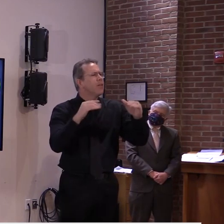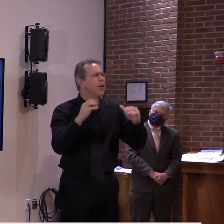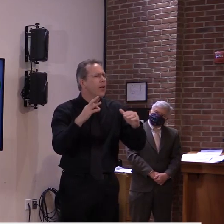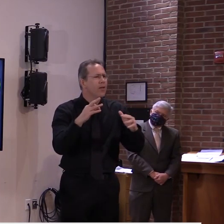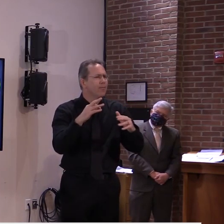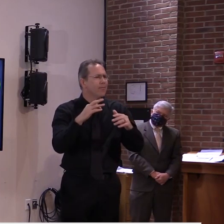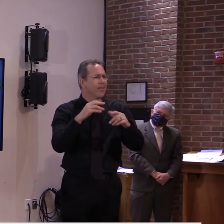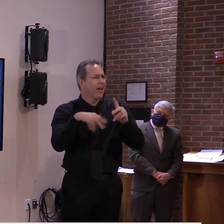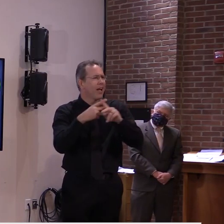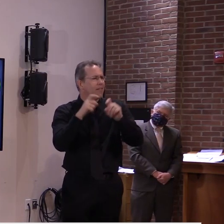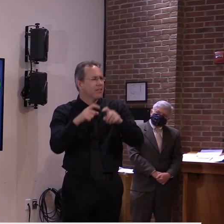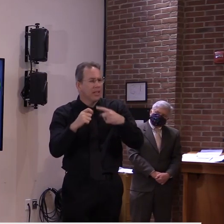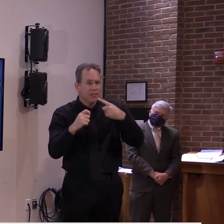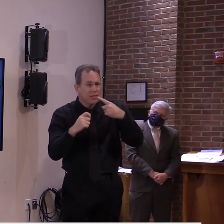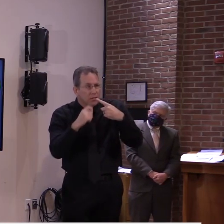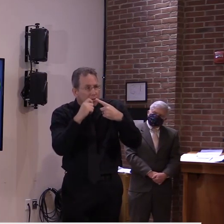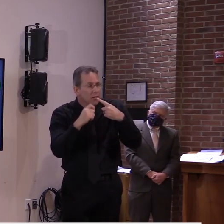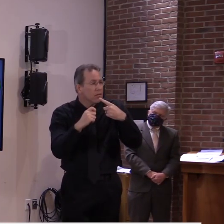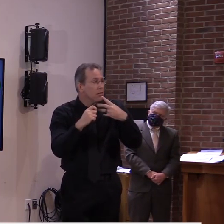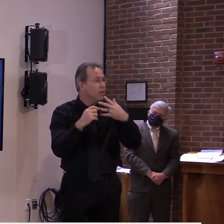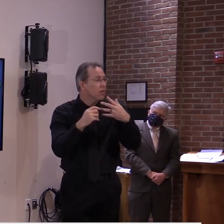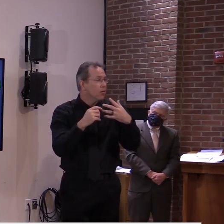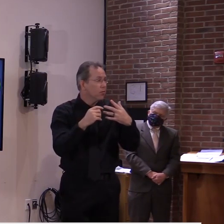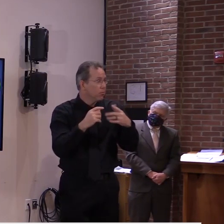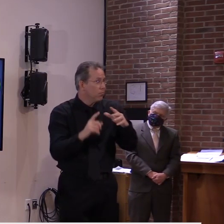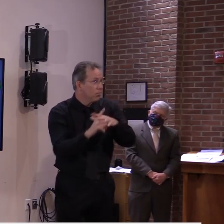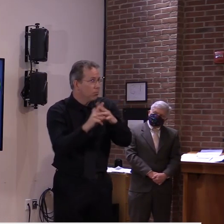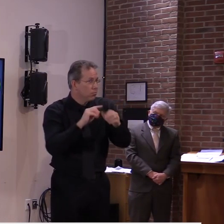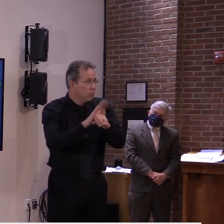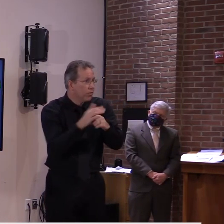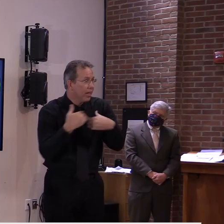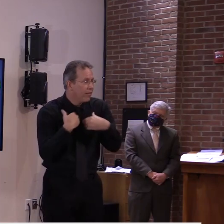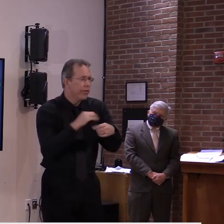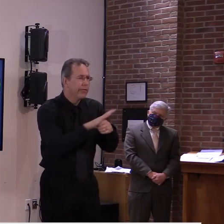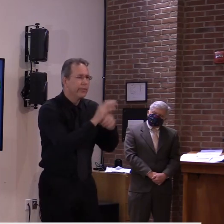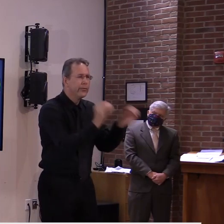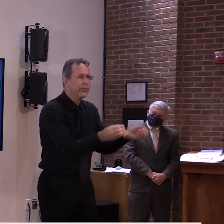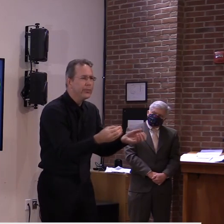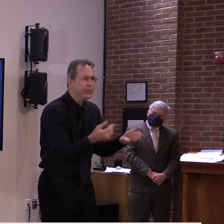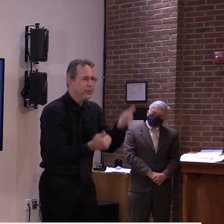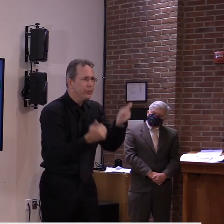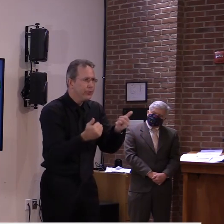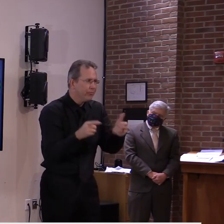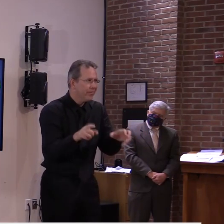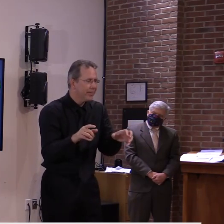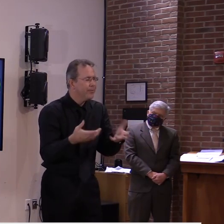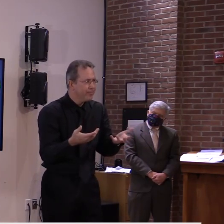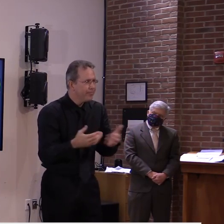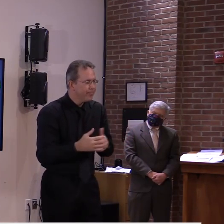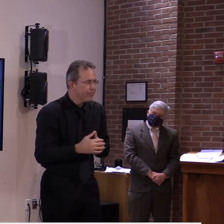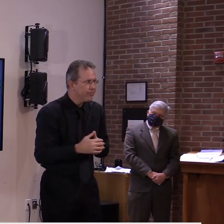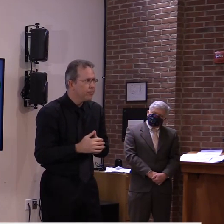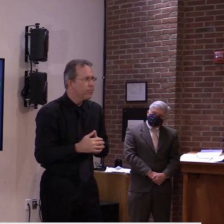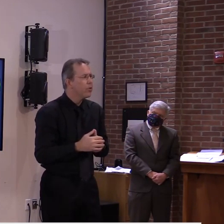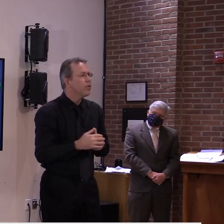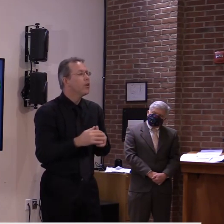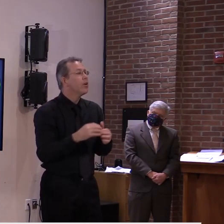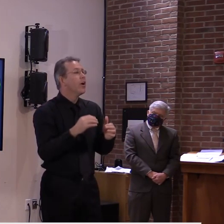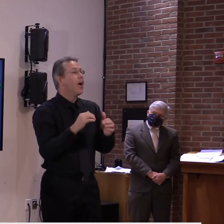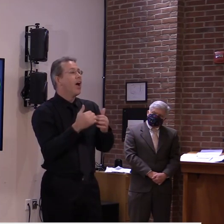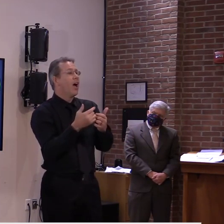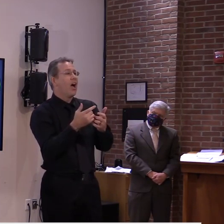people can have varying levels of the RNA in their nasal secretions after their